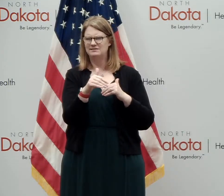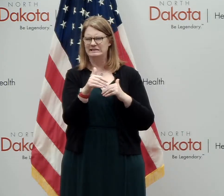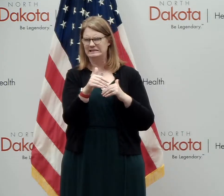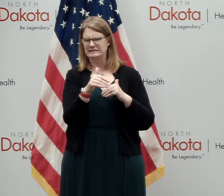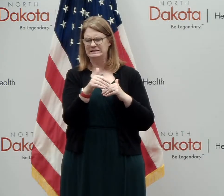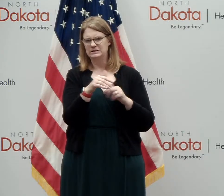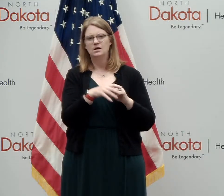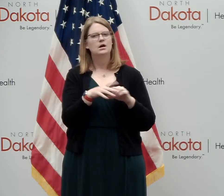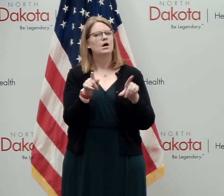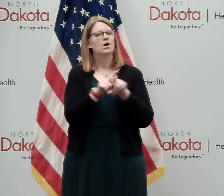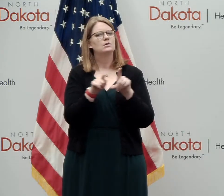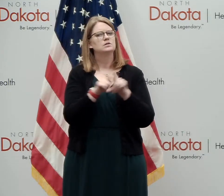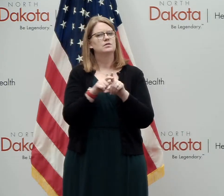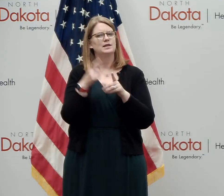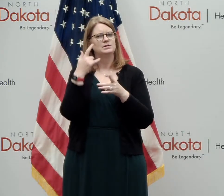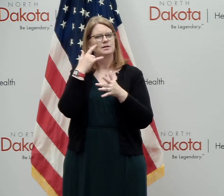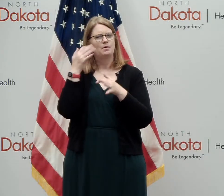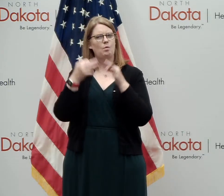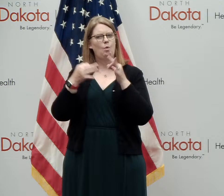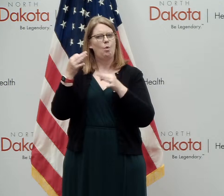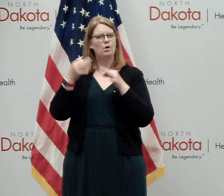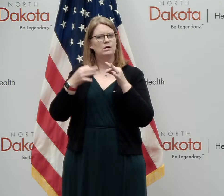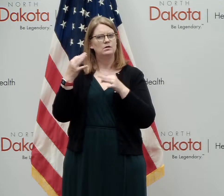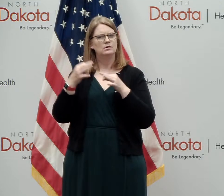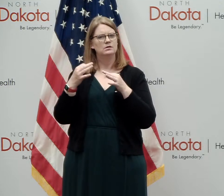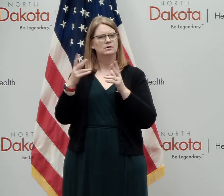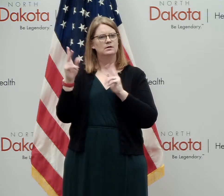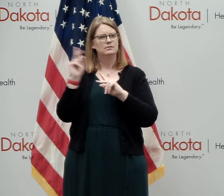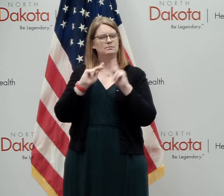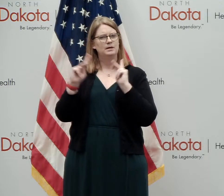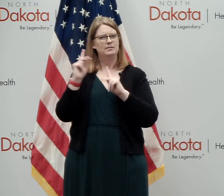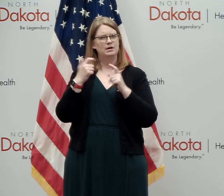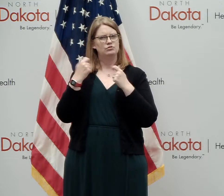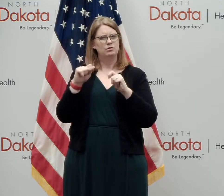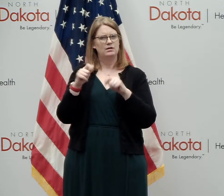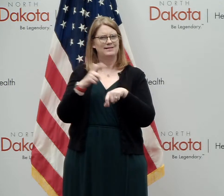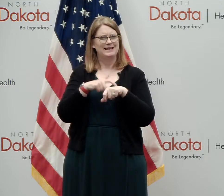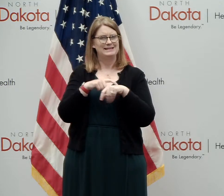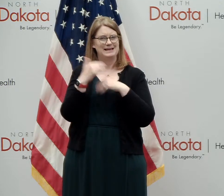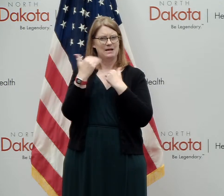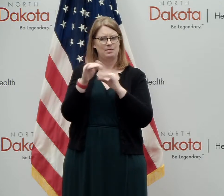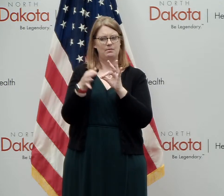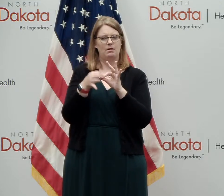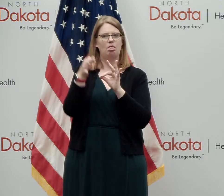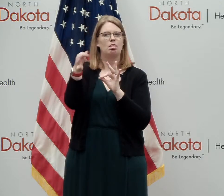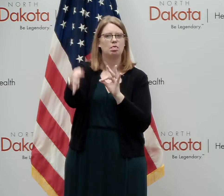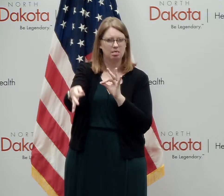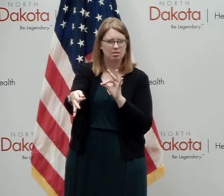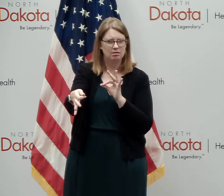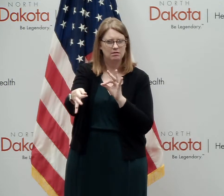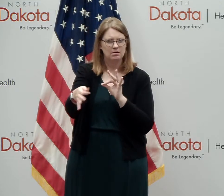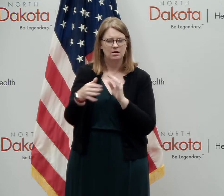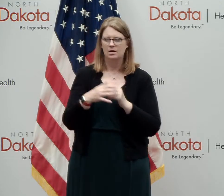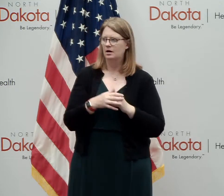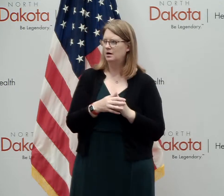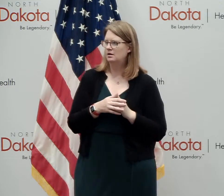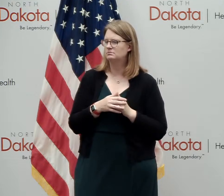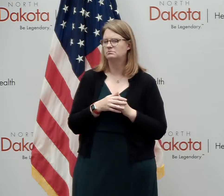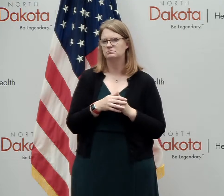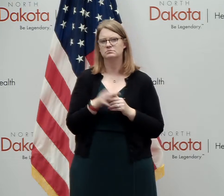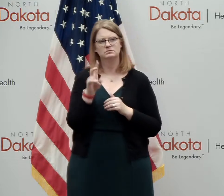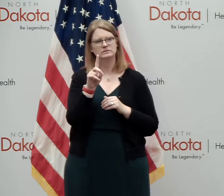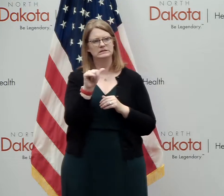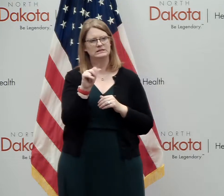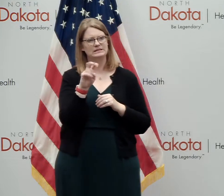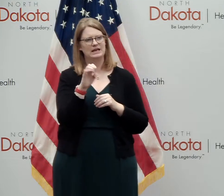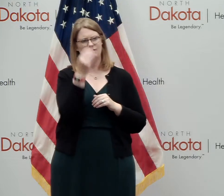was some court action where people are trying to push that deadline back further, and so Dave will follow up with